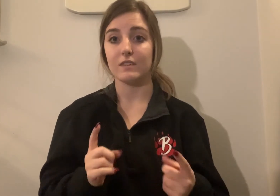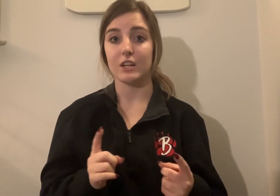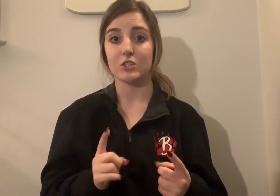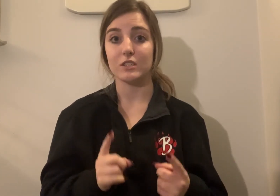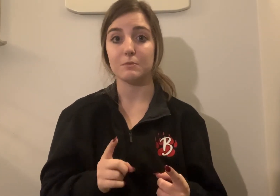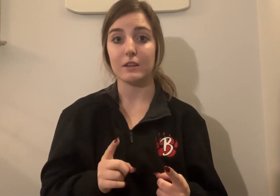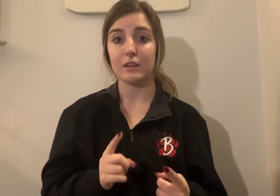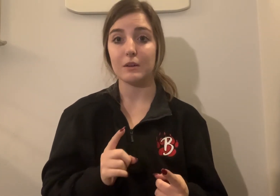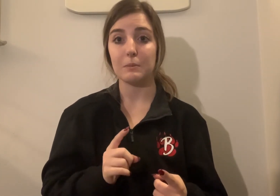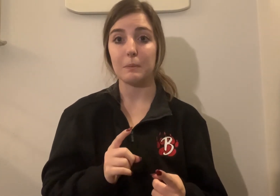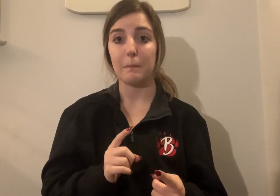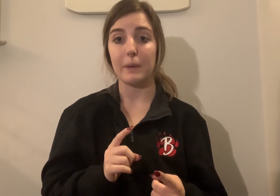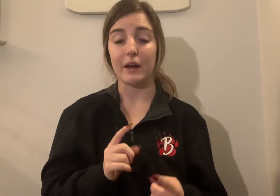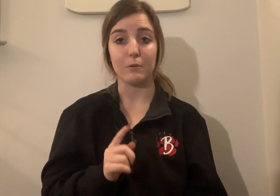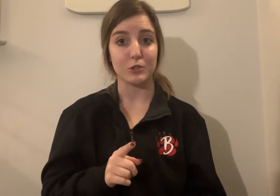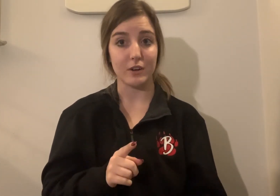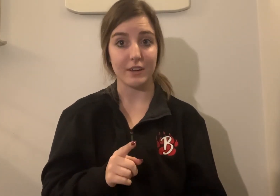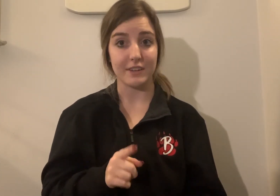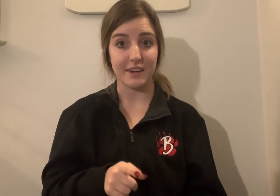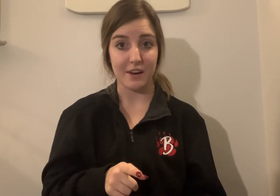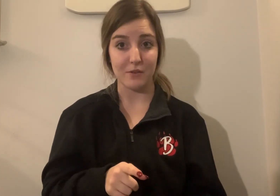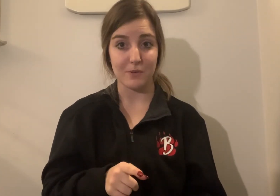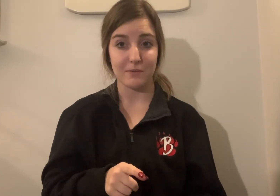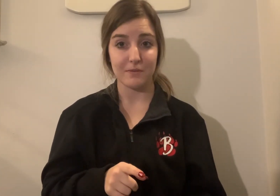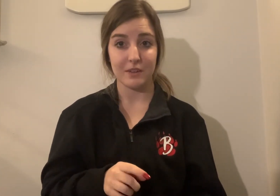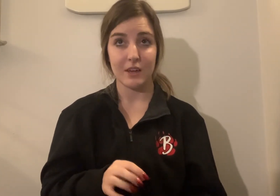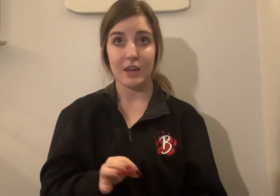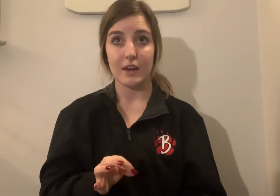tried spelling it, but I will try it now.